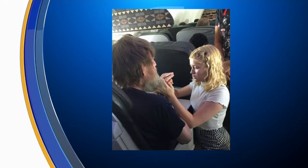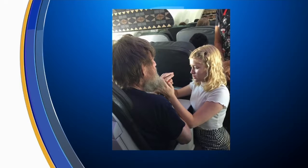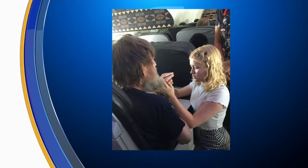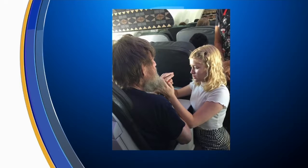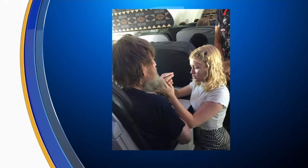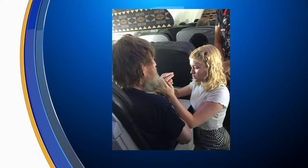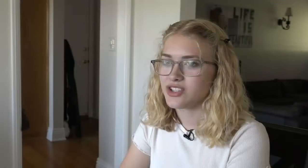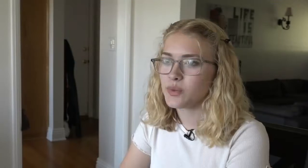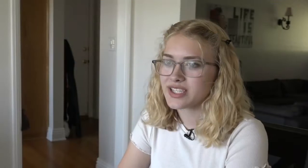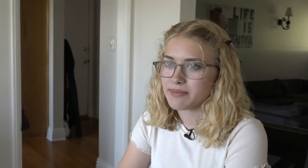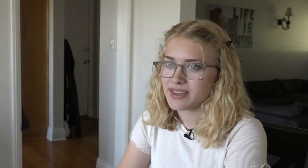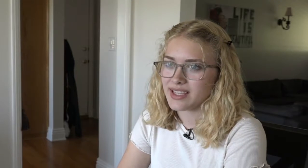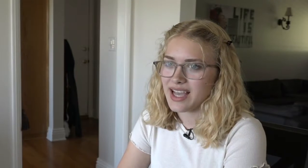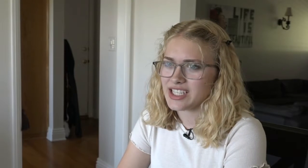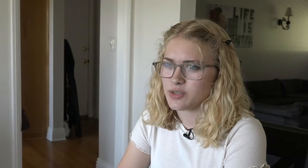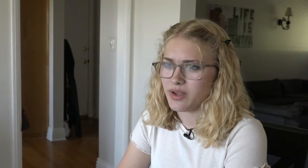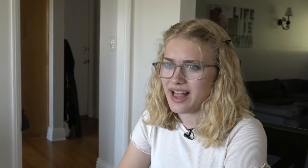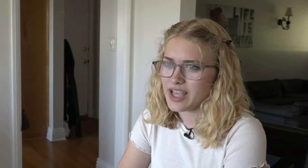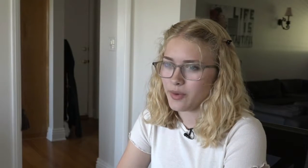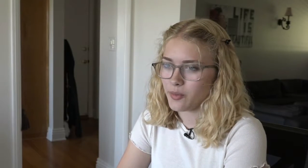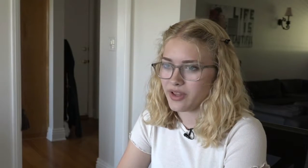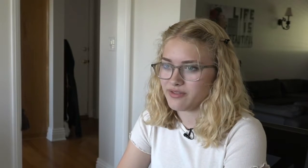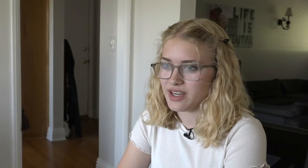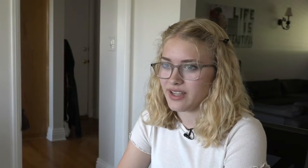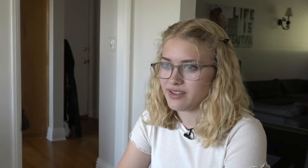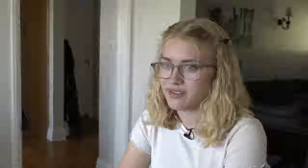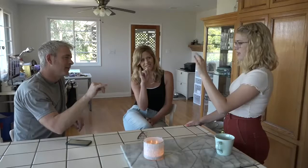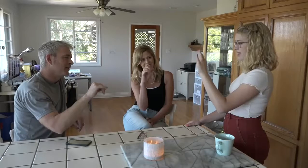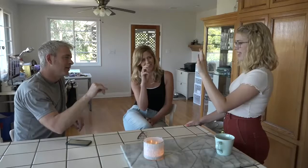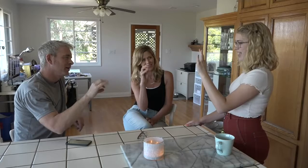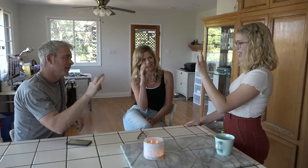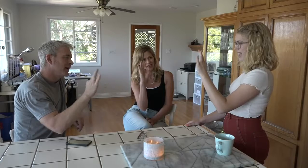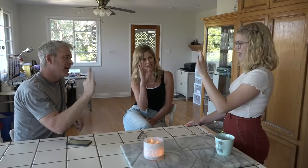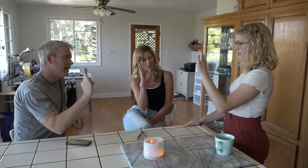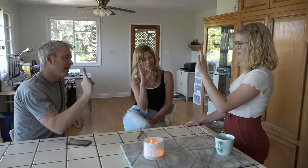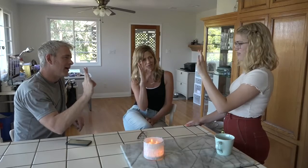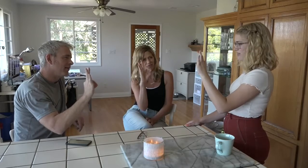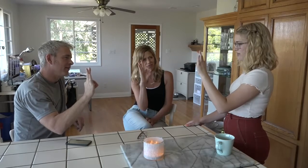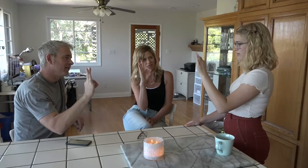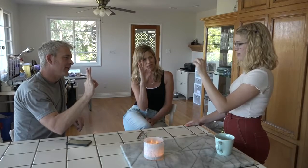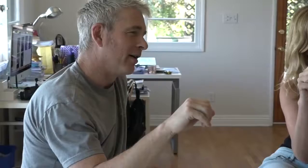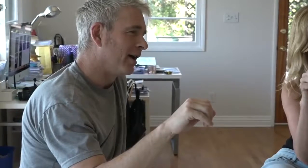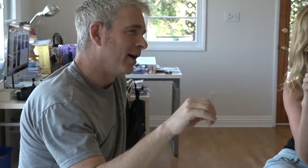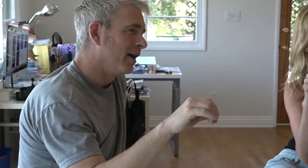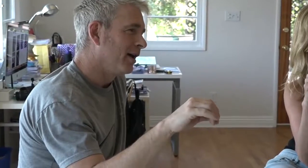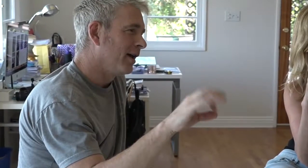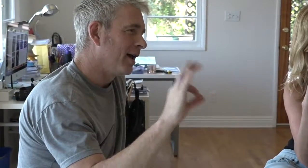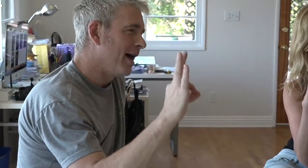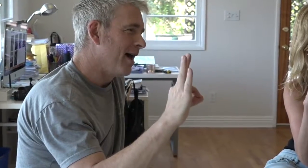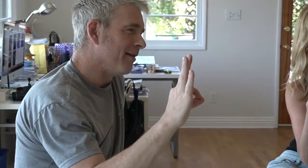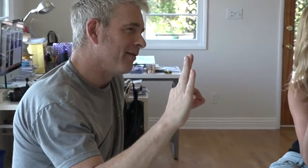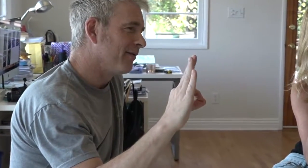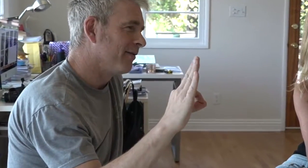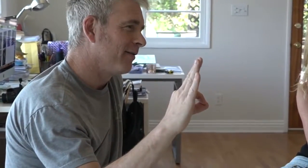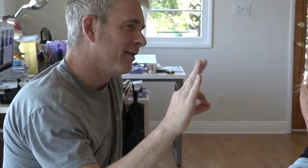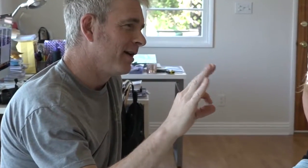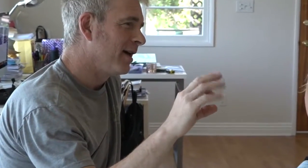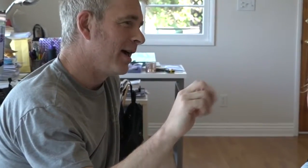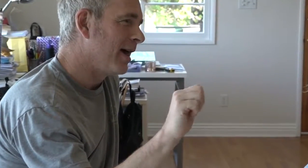teen says, doing something like that is just what anyone would have done. Dad says, in addition to sign language, people can also learn this from his